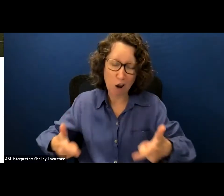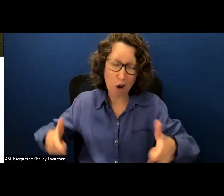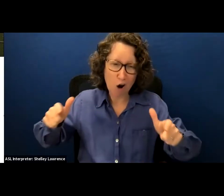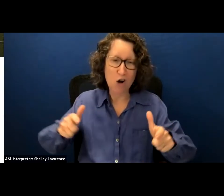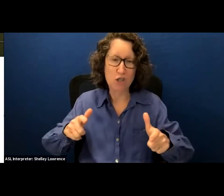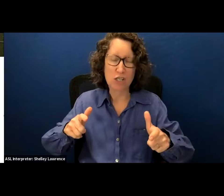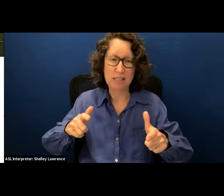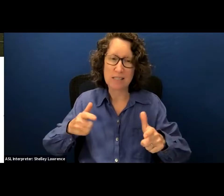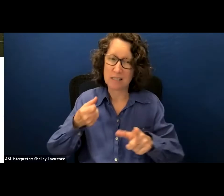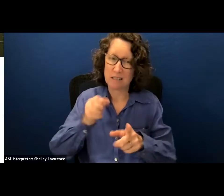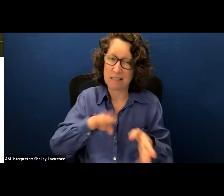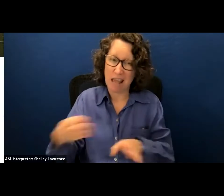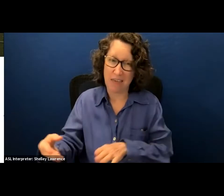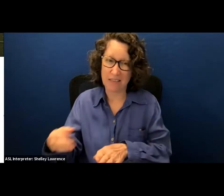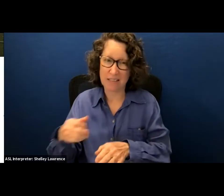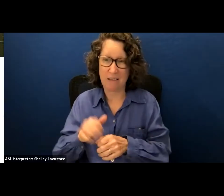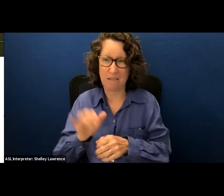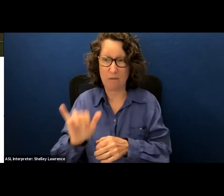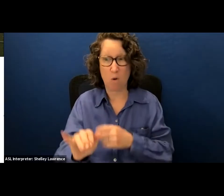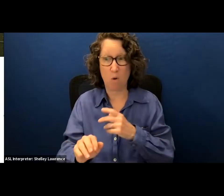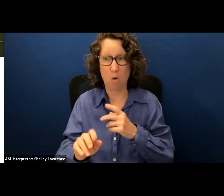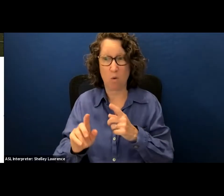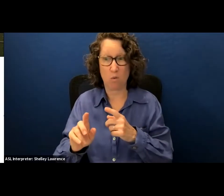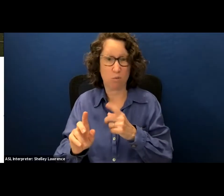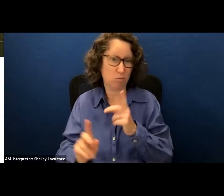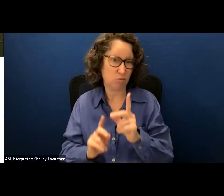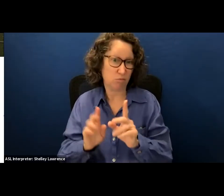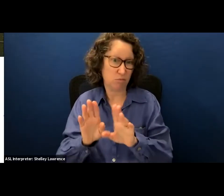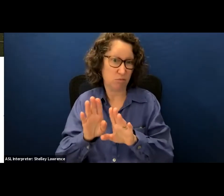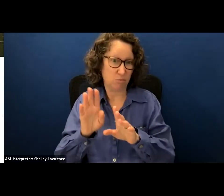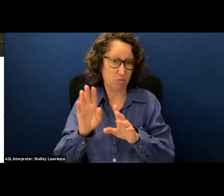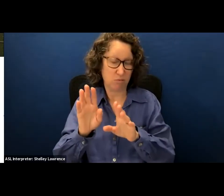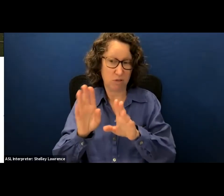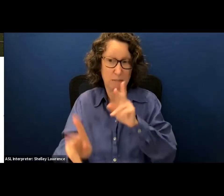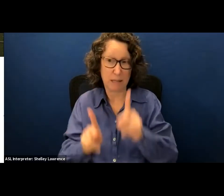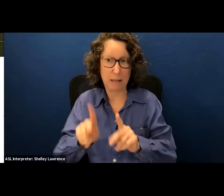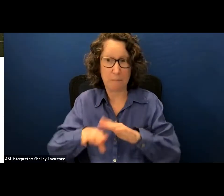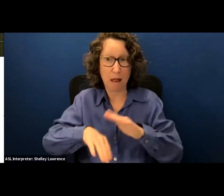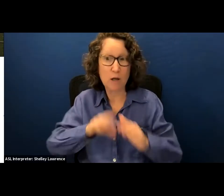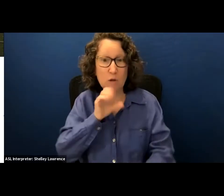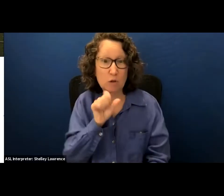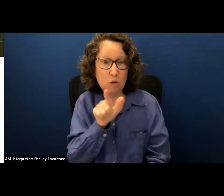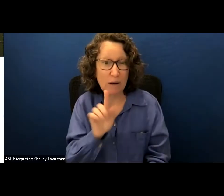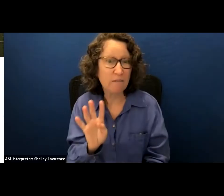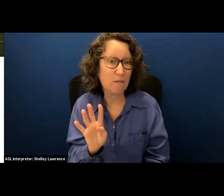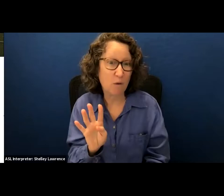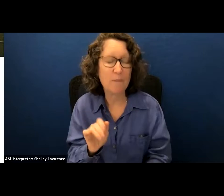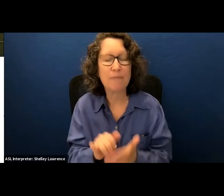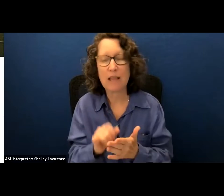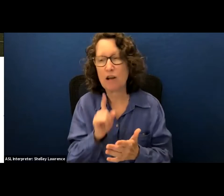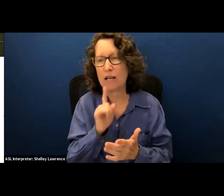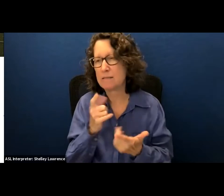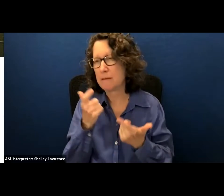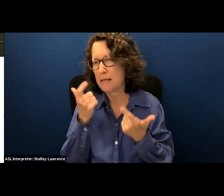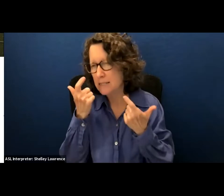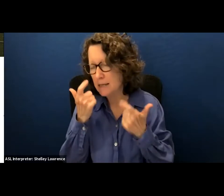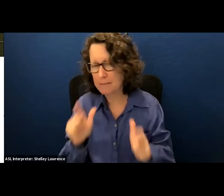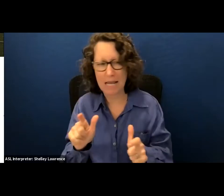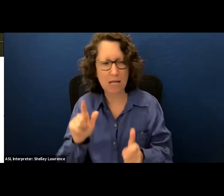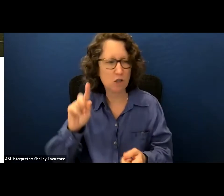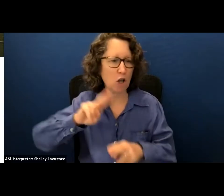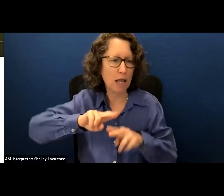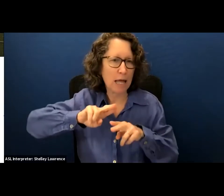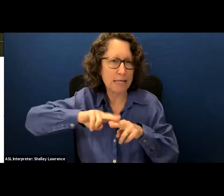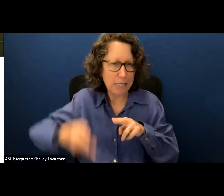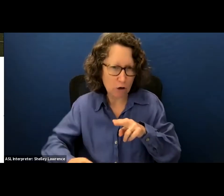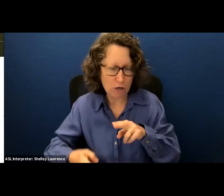amongst those ages 10 to 24. And in the United States, there's been a substantial decrease